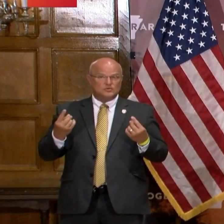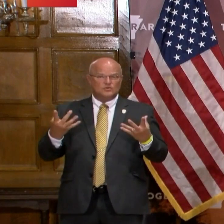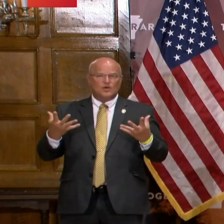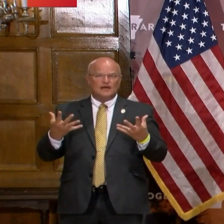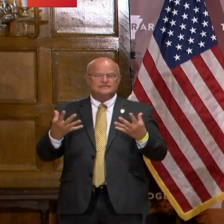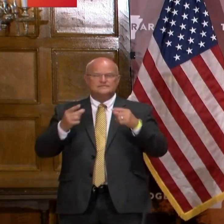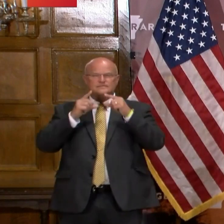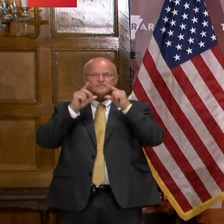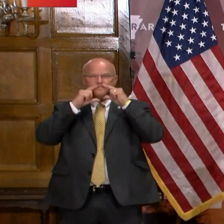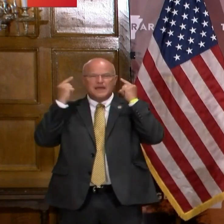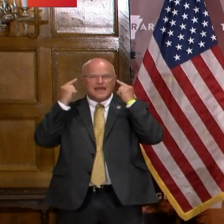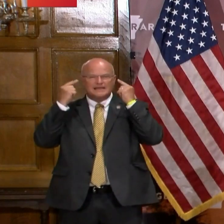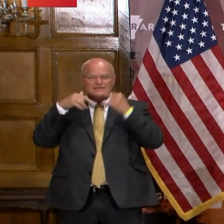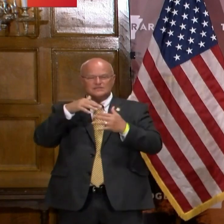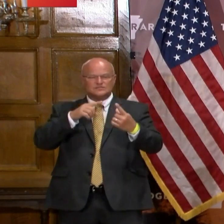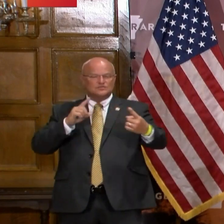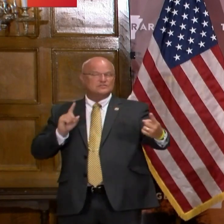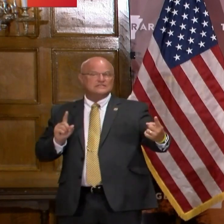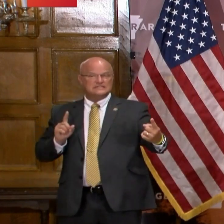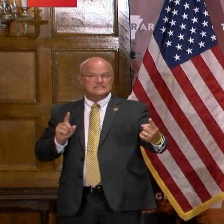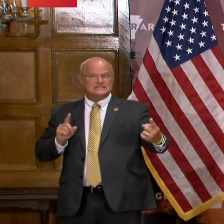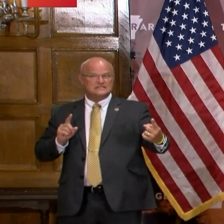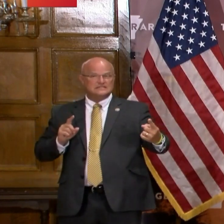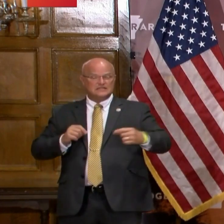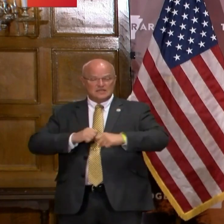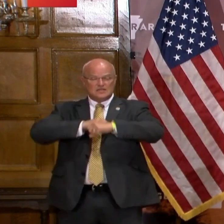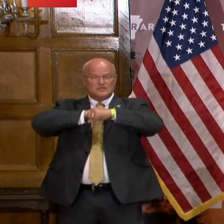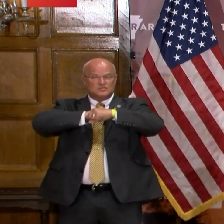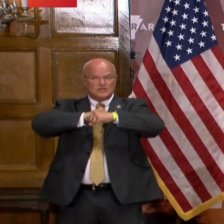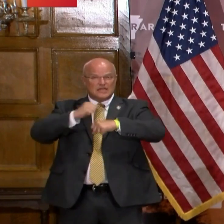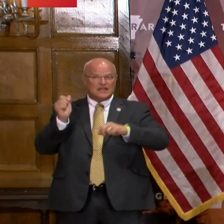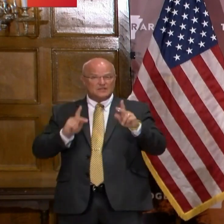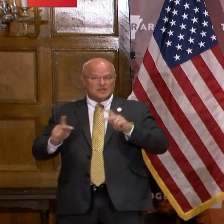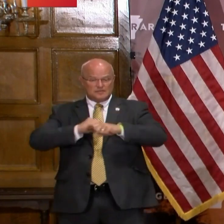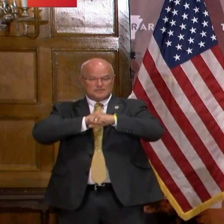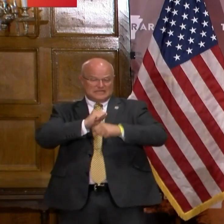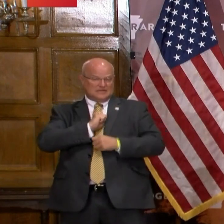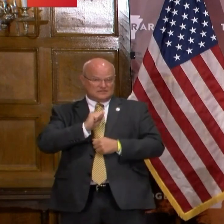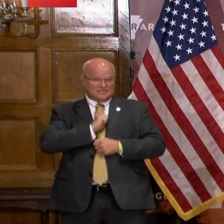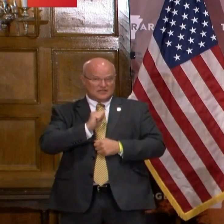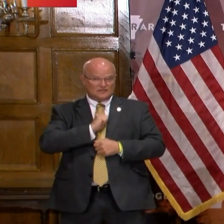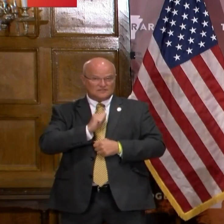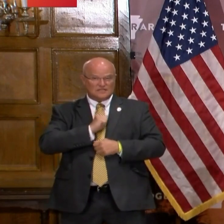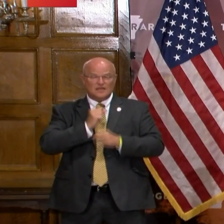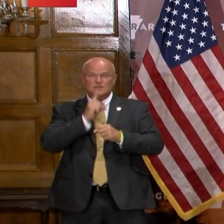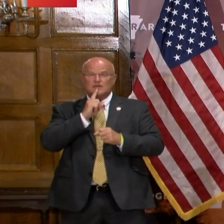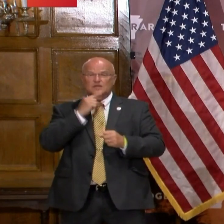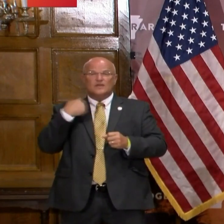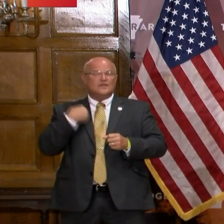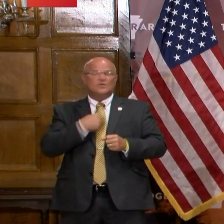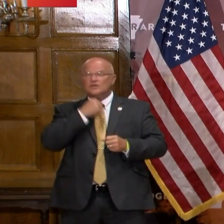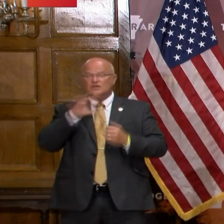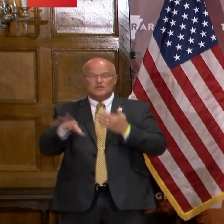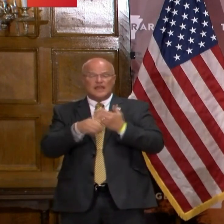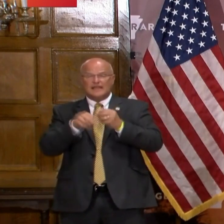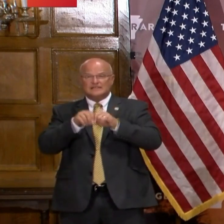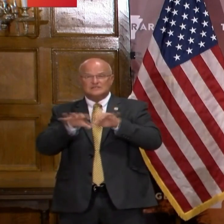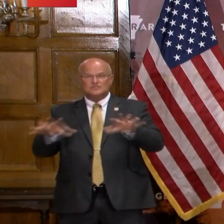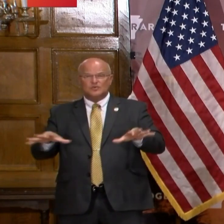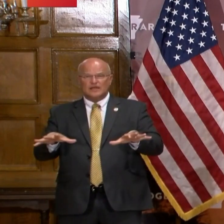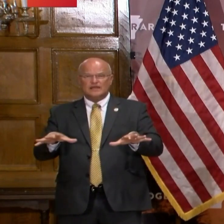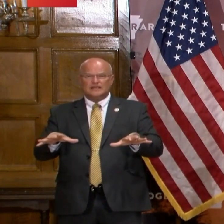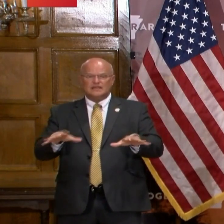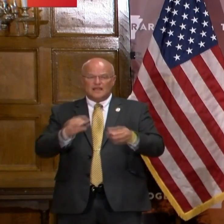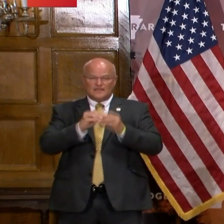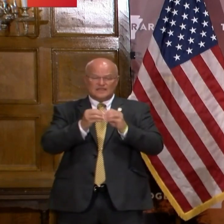mask, to socially distance, to protect others and protect ourselves, and to make sure we don't add to that spread. Let's